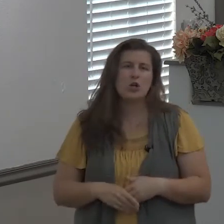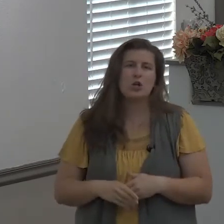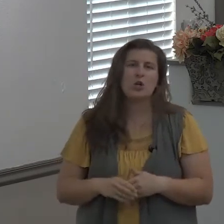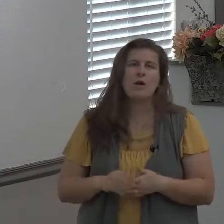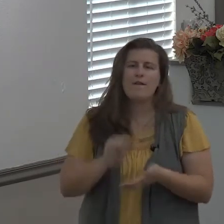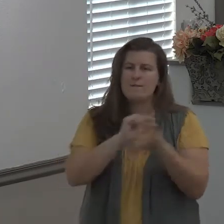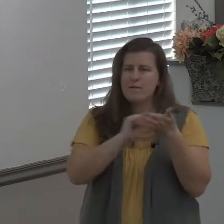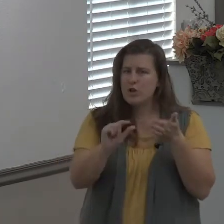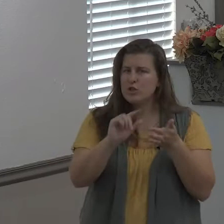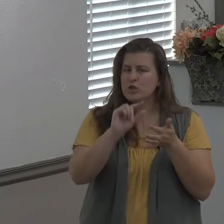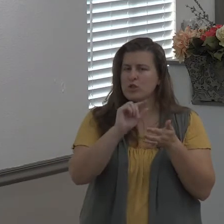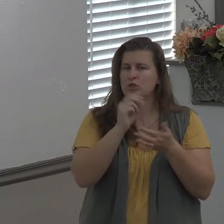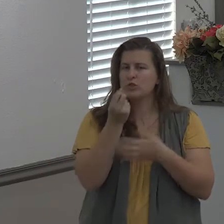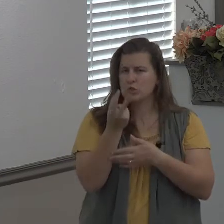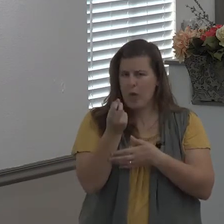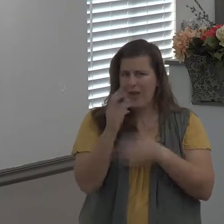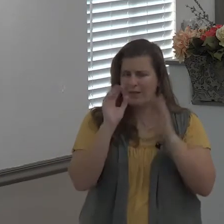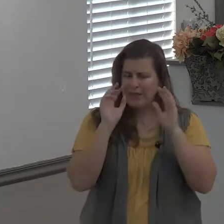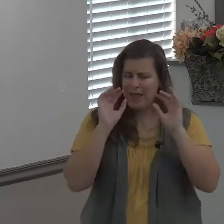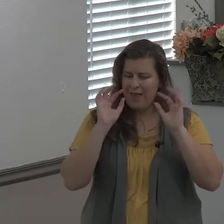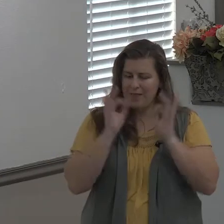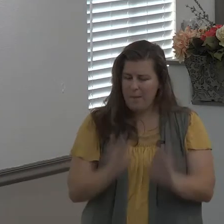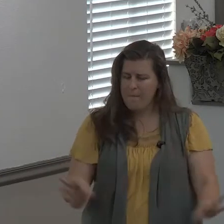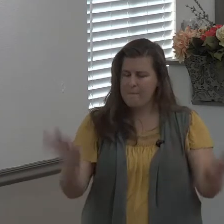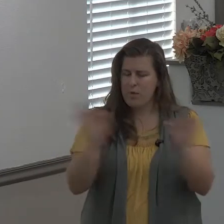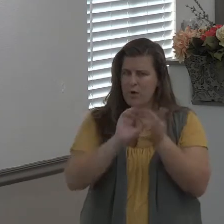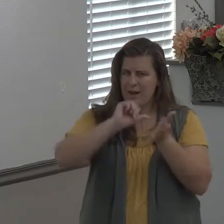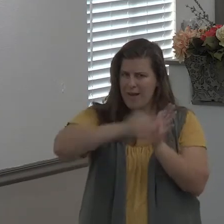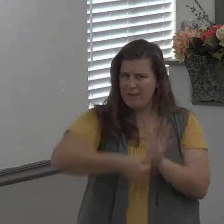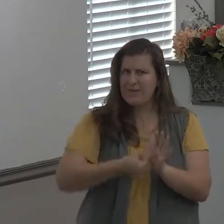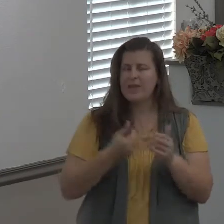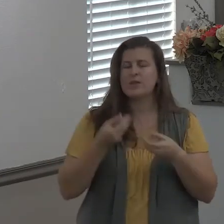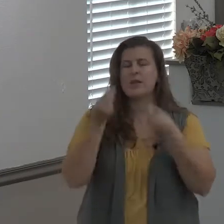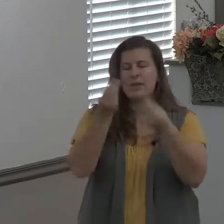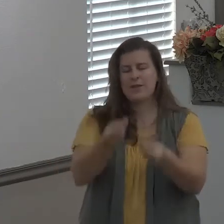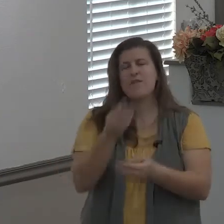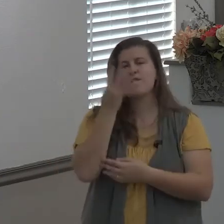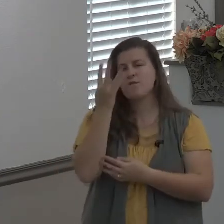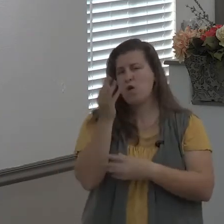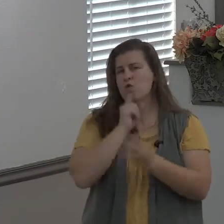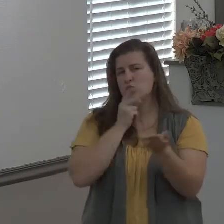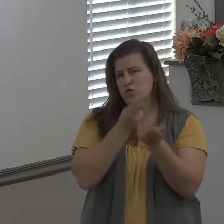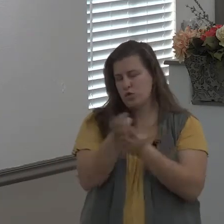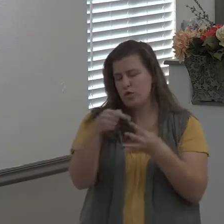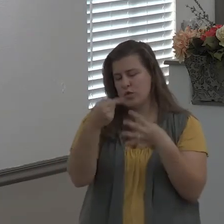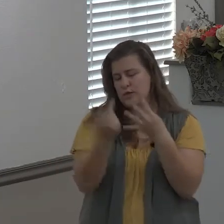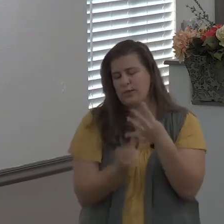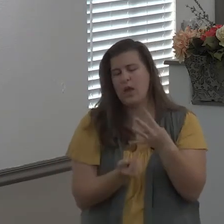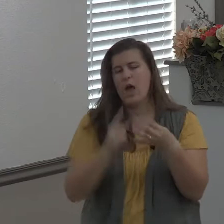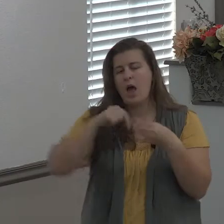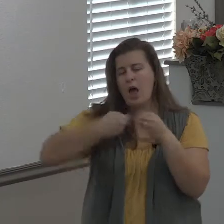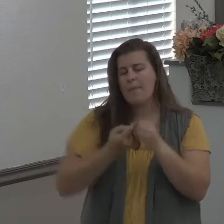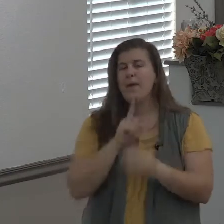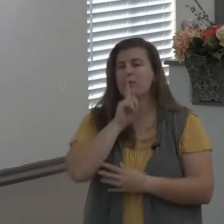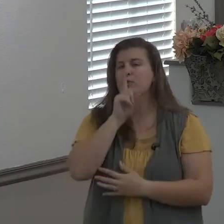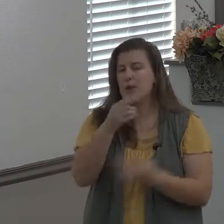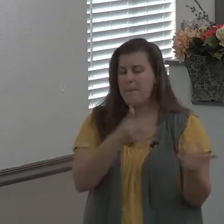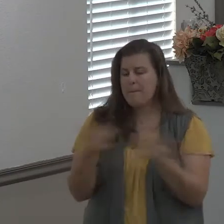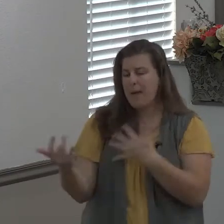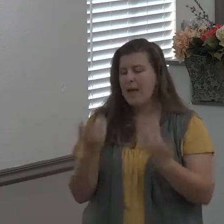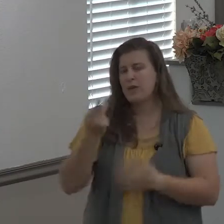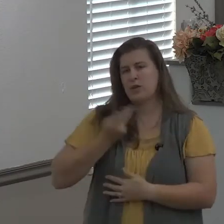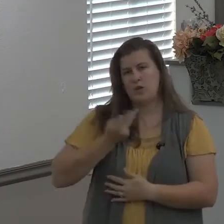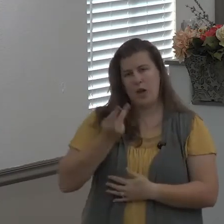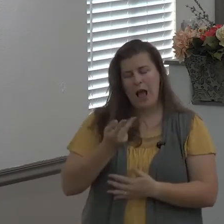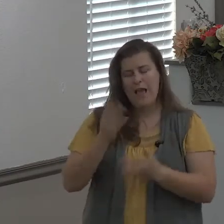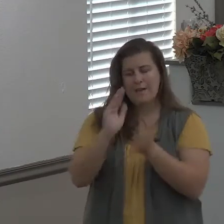where our attention truthfully needs to be. We're going to stay mostly in verse 12 tonight, but I want to give you four truths from this